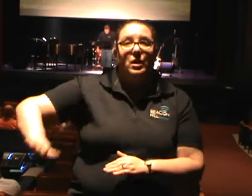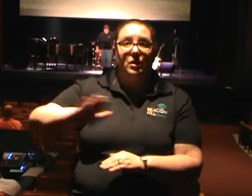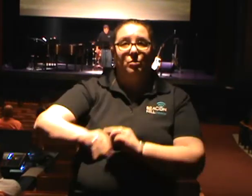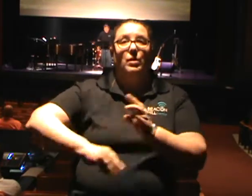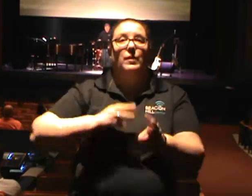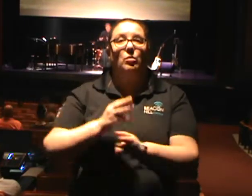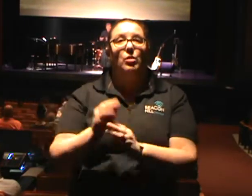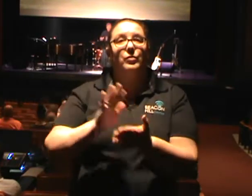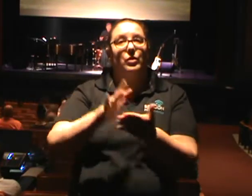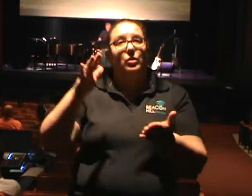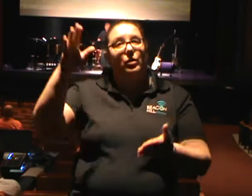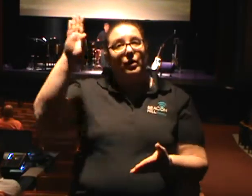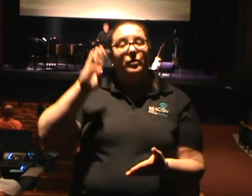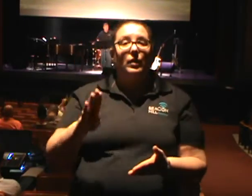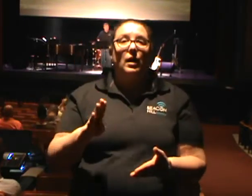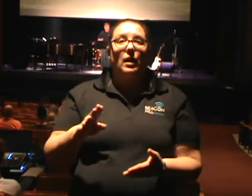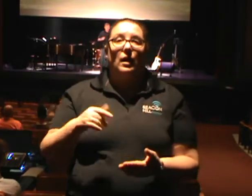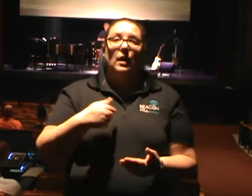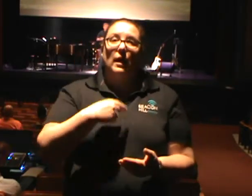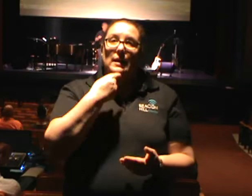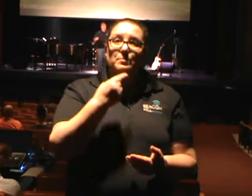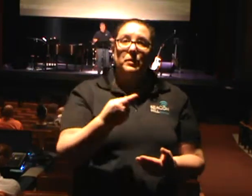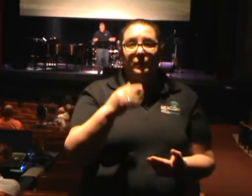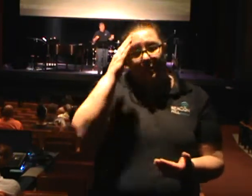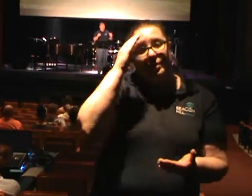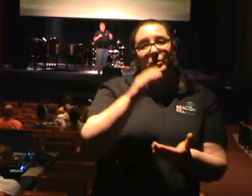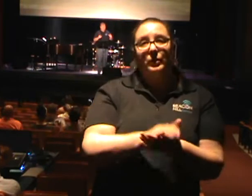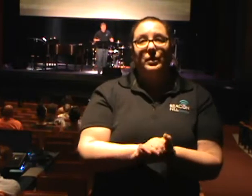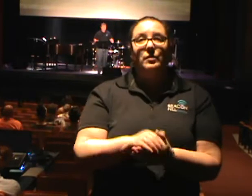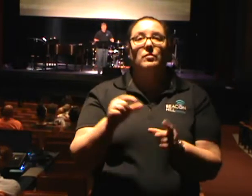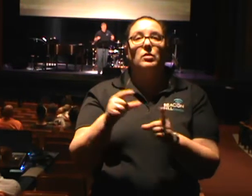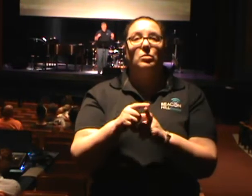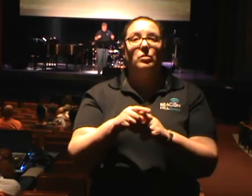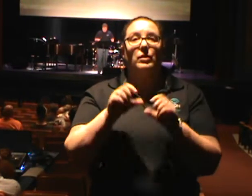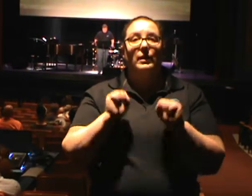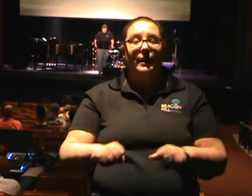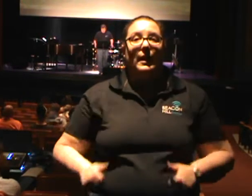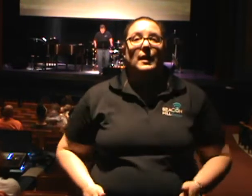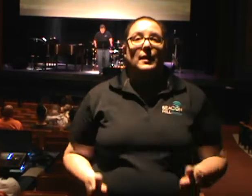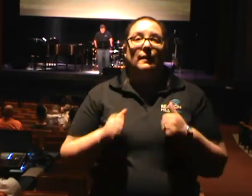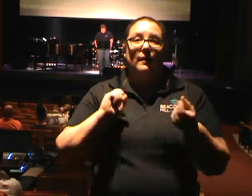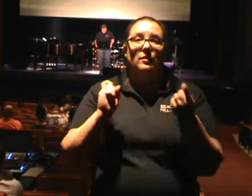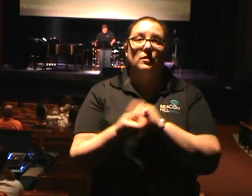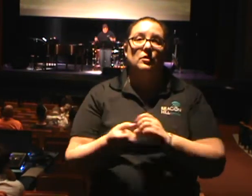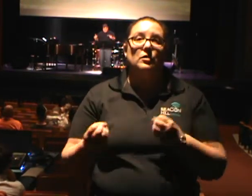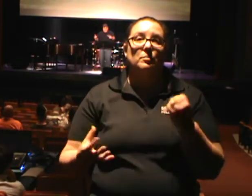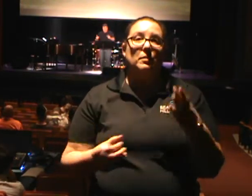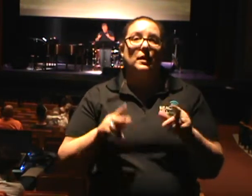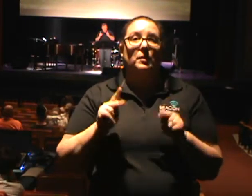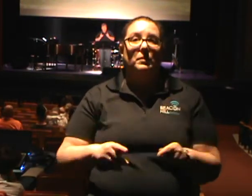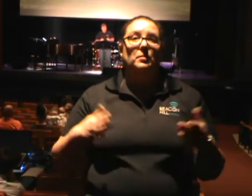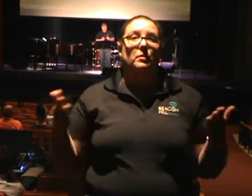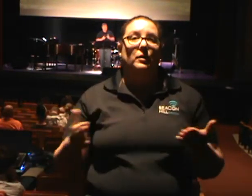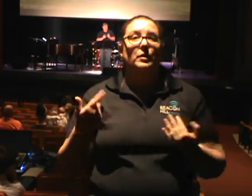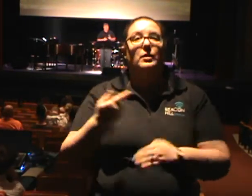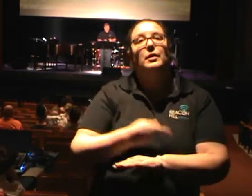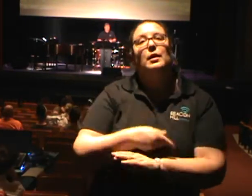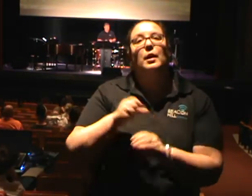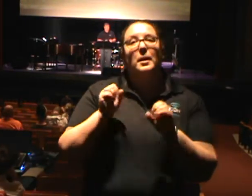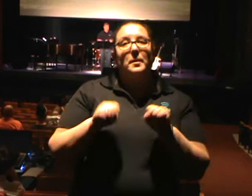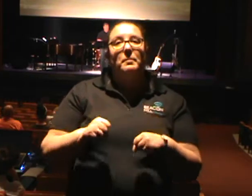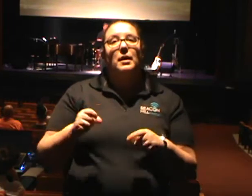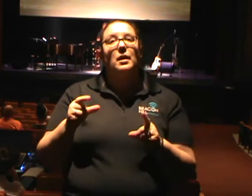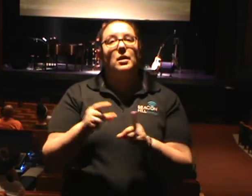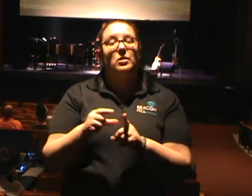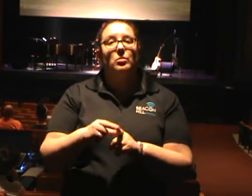of God. I contend that this word can change the lives of many people that are here today. May the word speak this